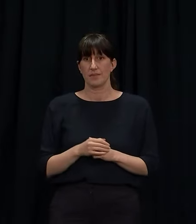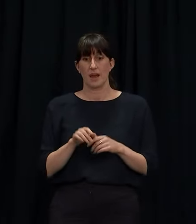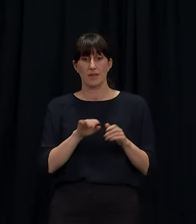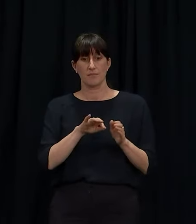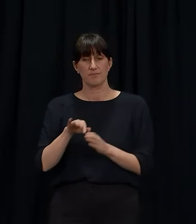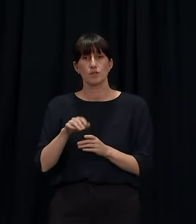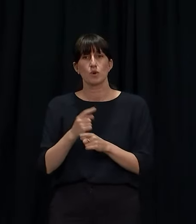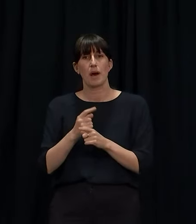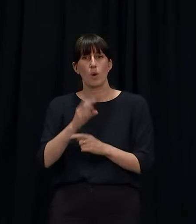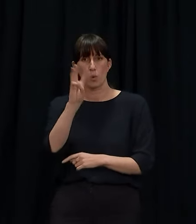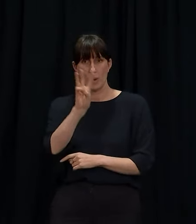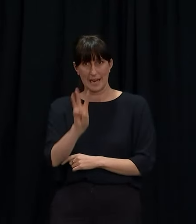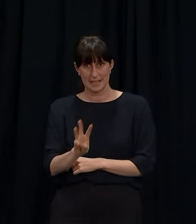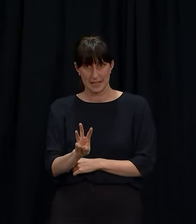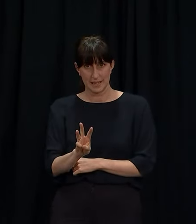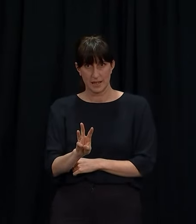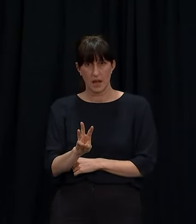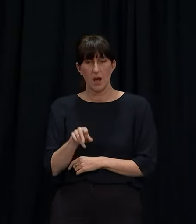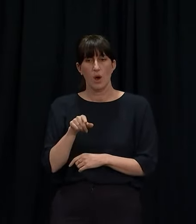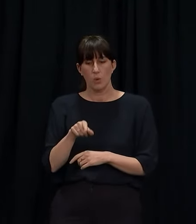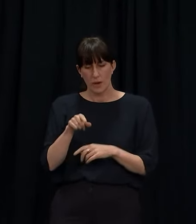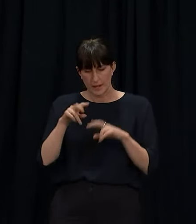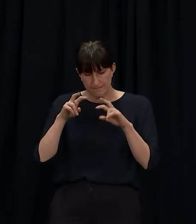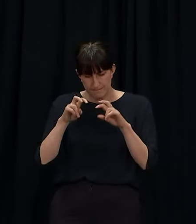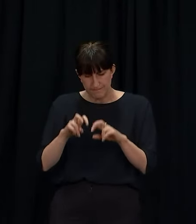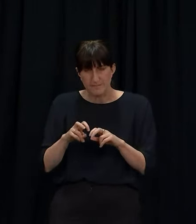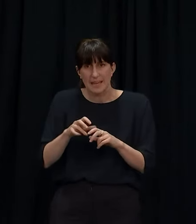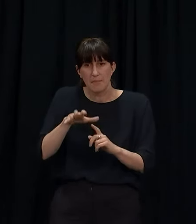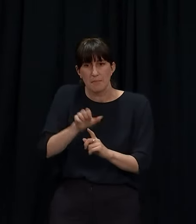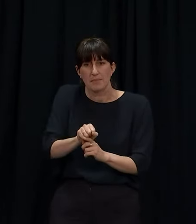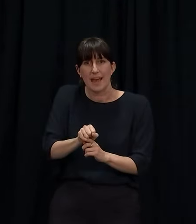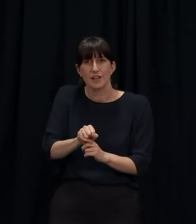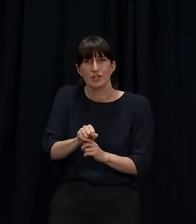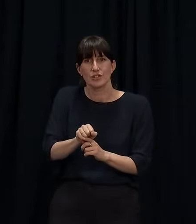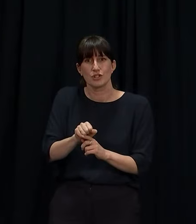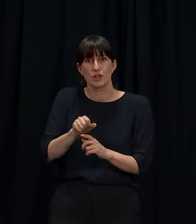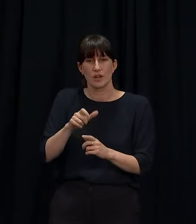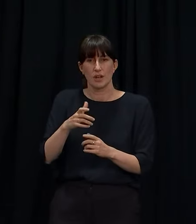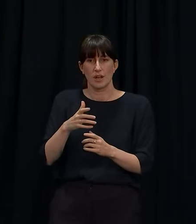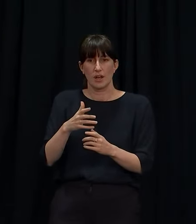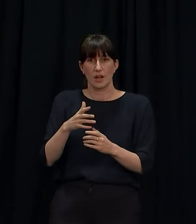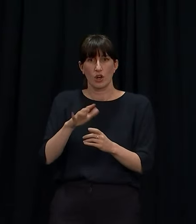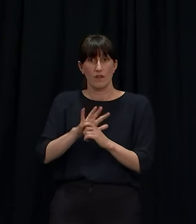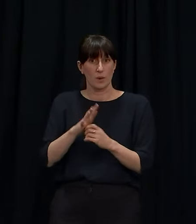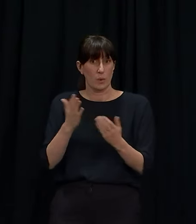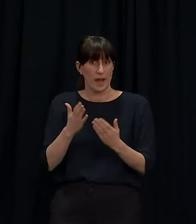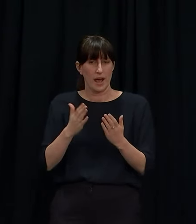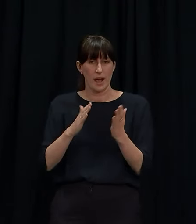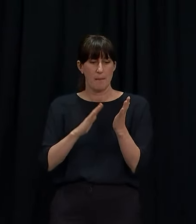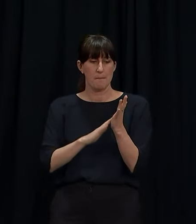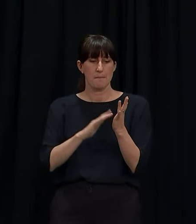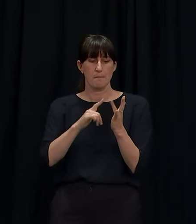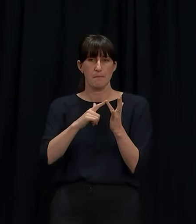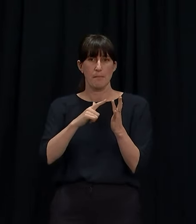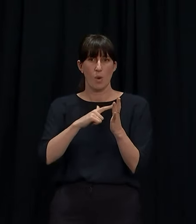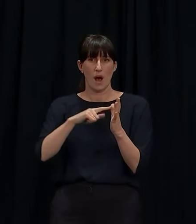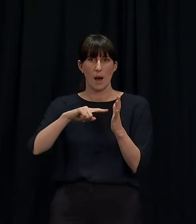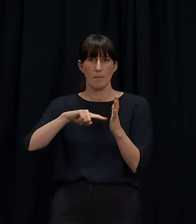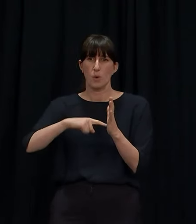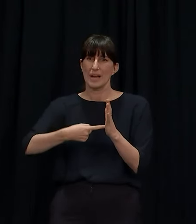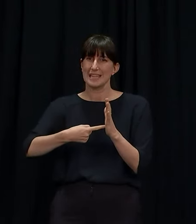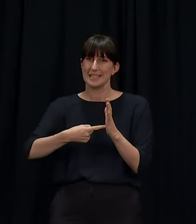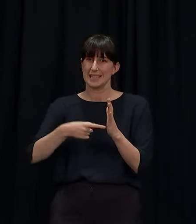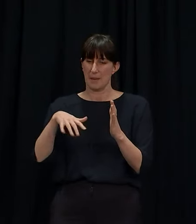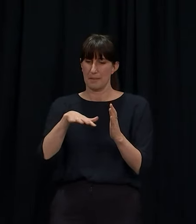to only be detected at Moa Point, and this probably reflects the known cases shedding the virus